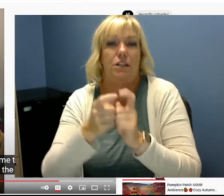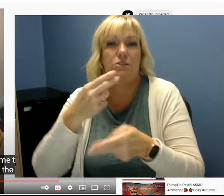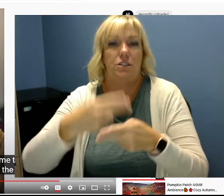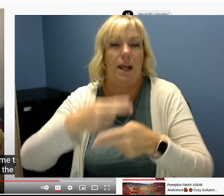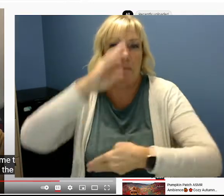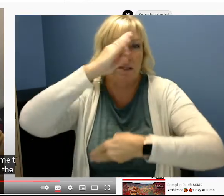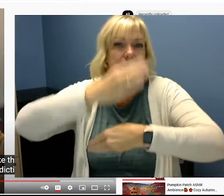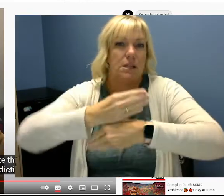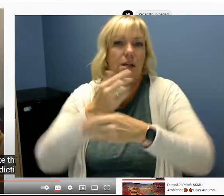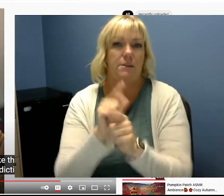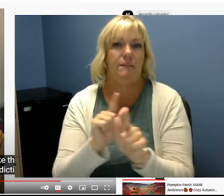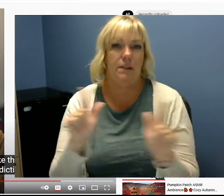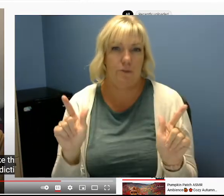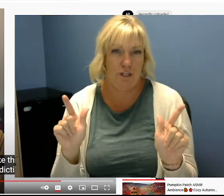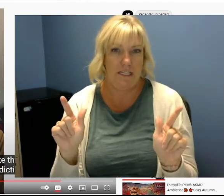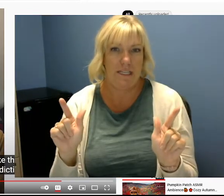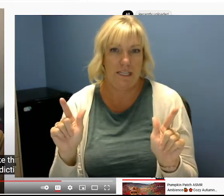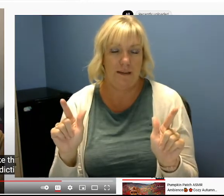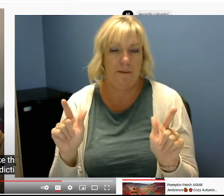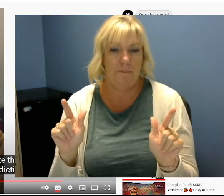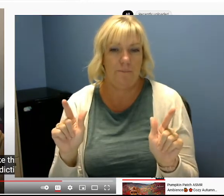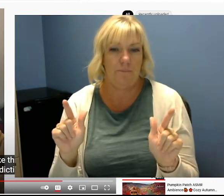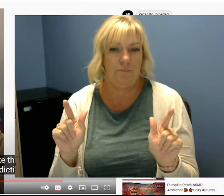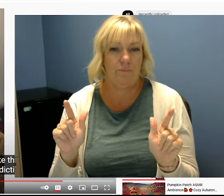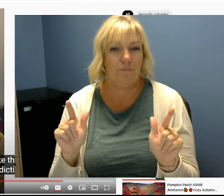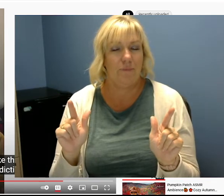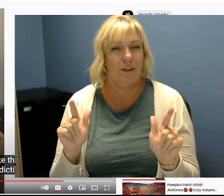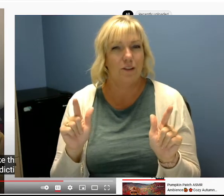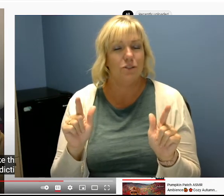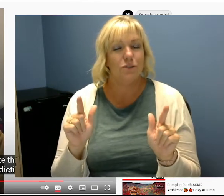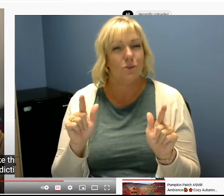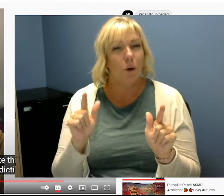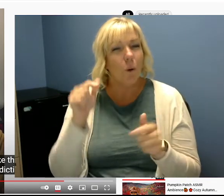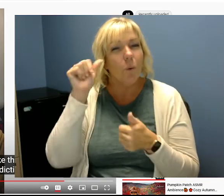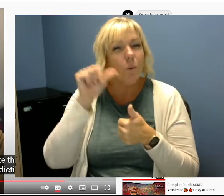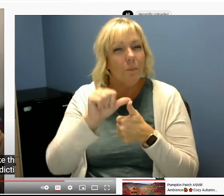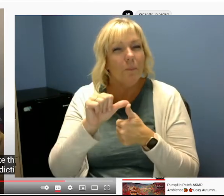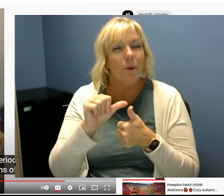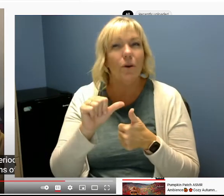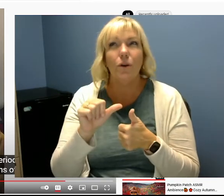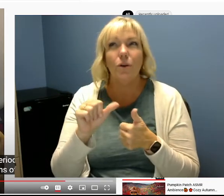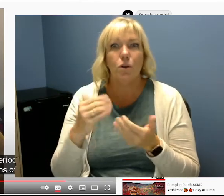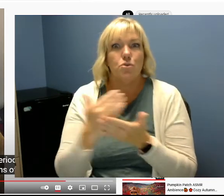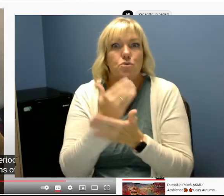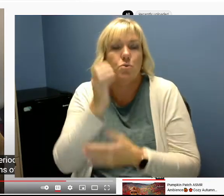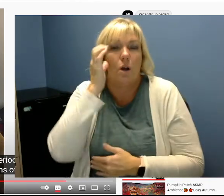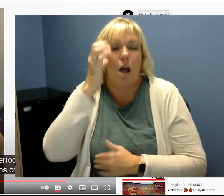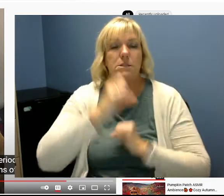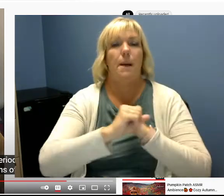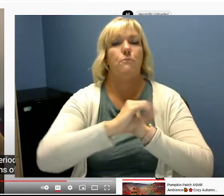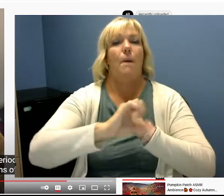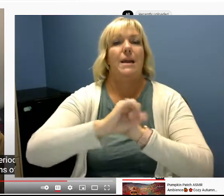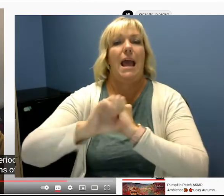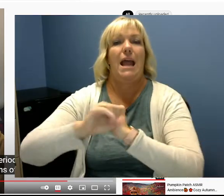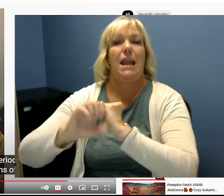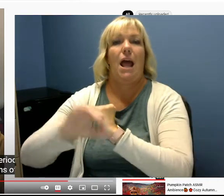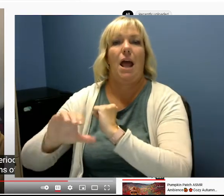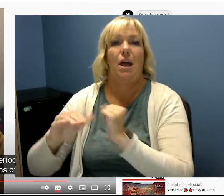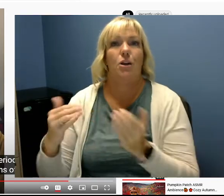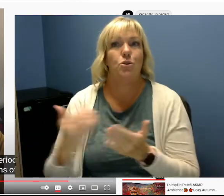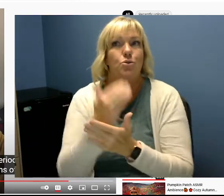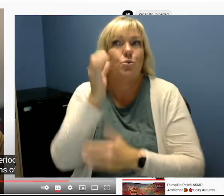Liberty. And one of the things we're thinking about is like the use of propaganda and the contradictions of liberty and freedom in this